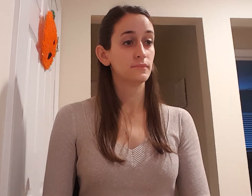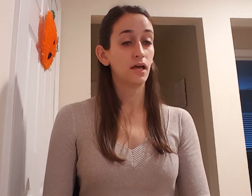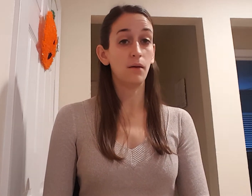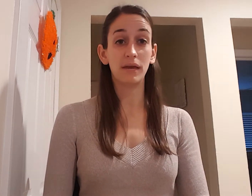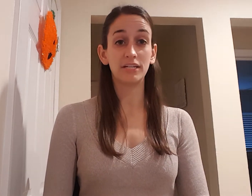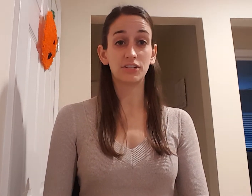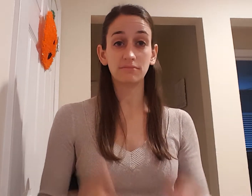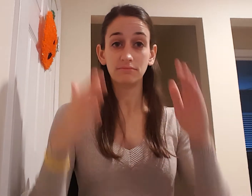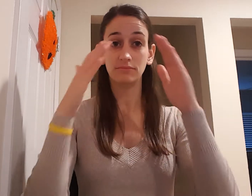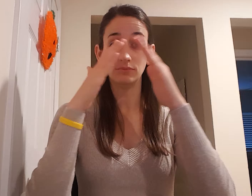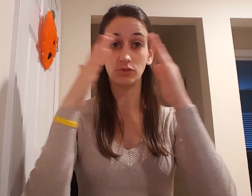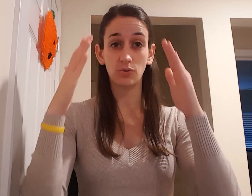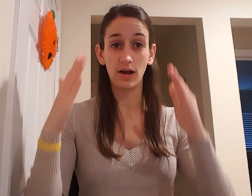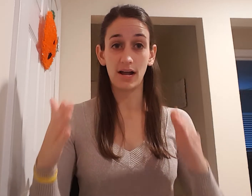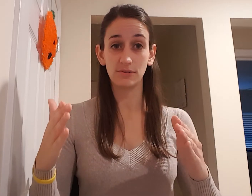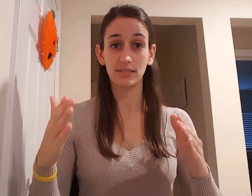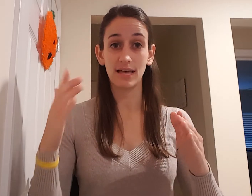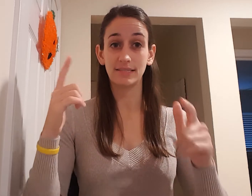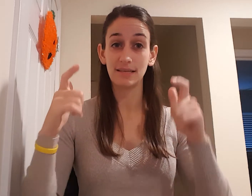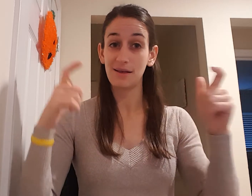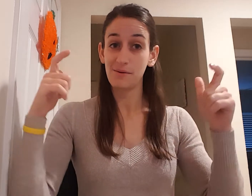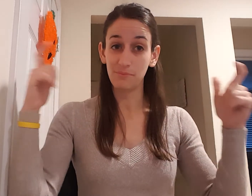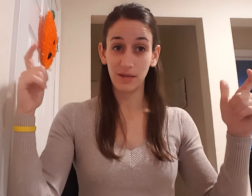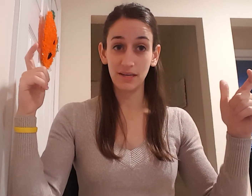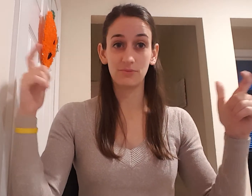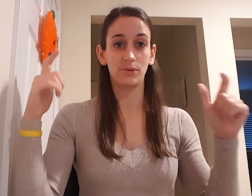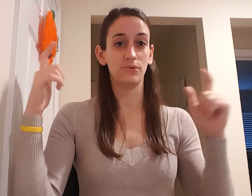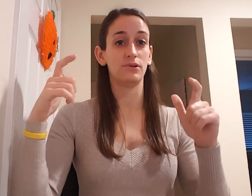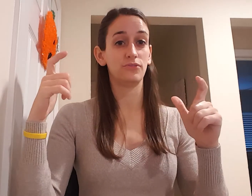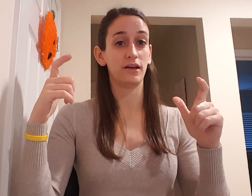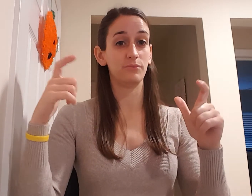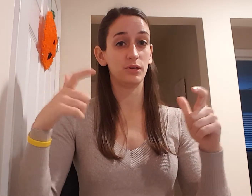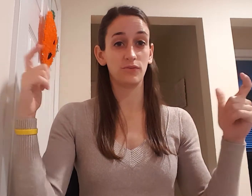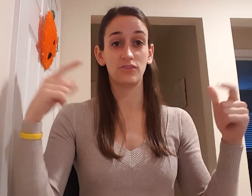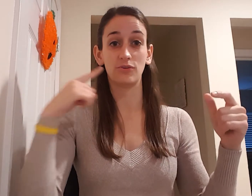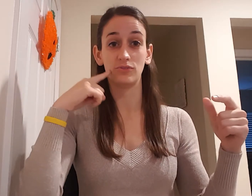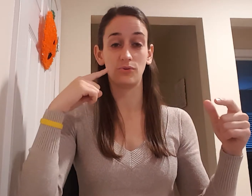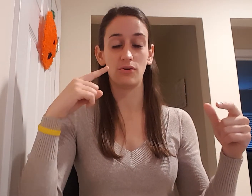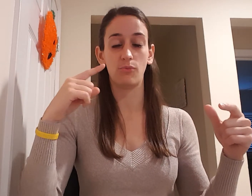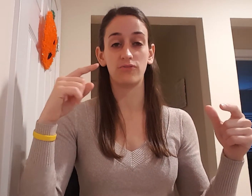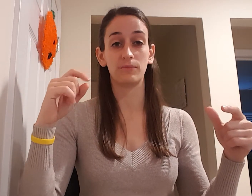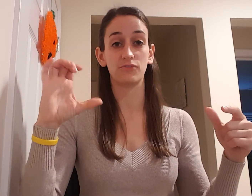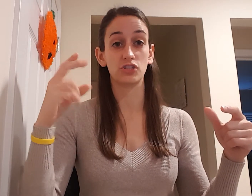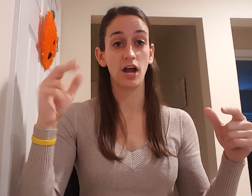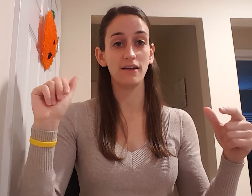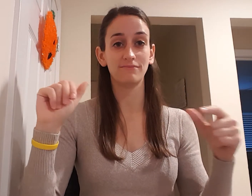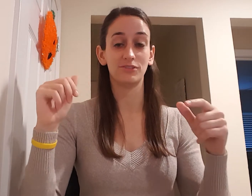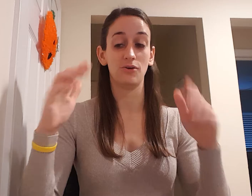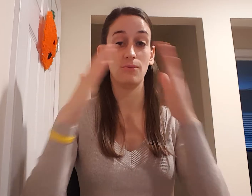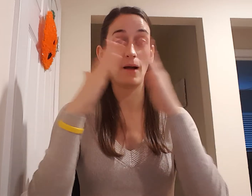A mansion, so a house that's big. Remember when you sign big, you have to do the morpheme for cha, so